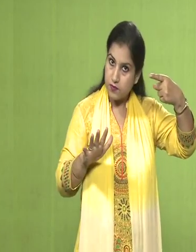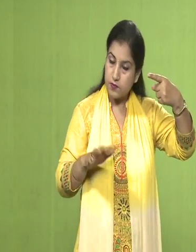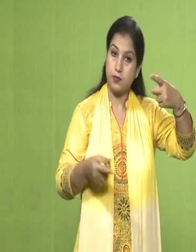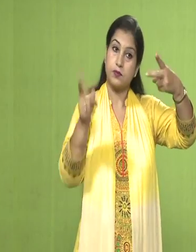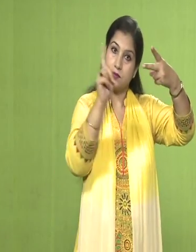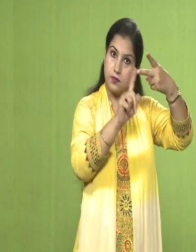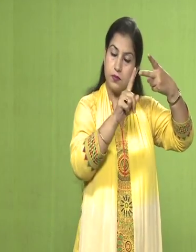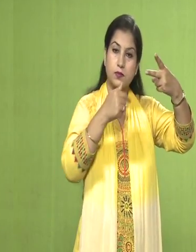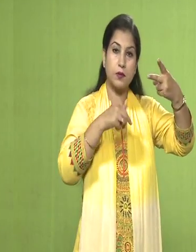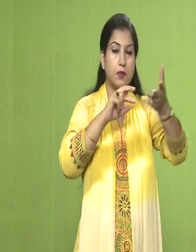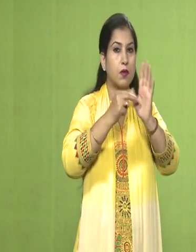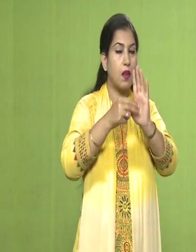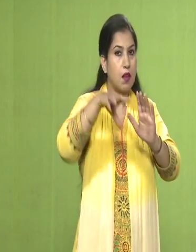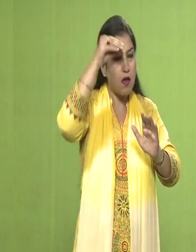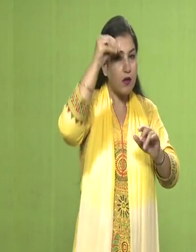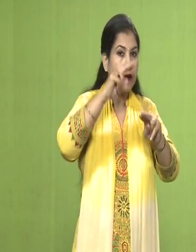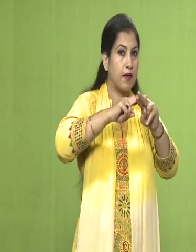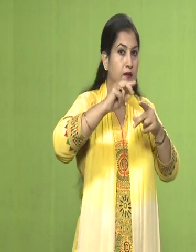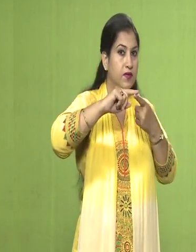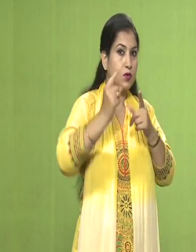We also understood the meaning of feudalism